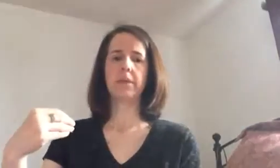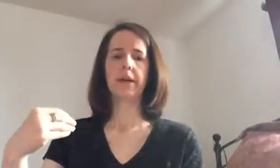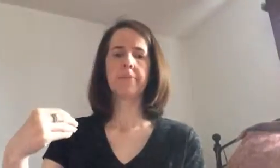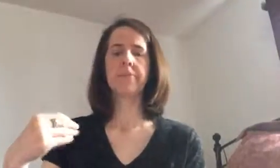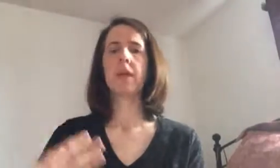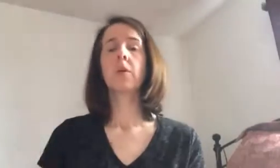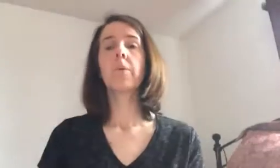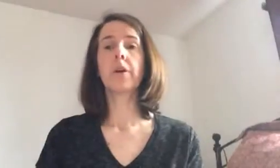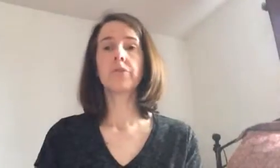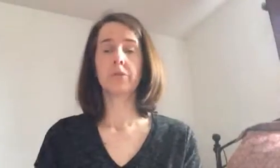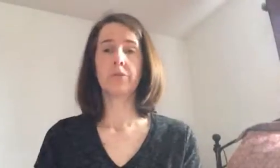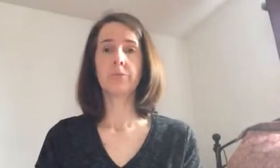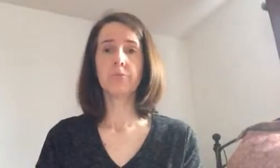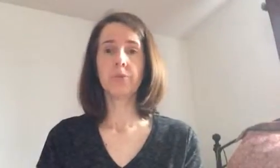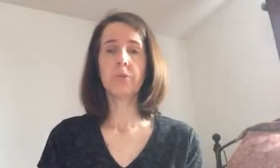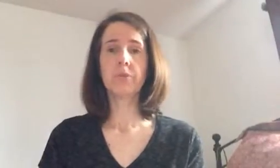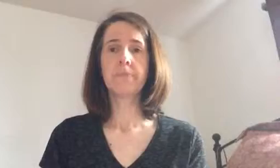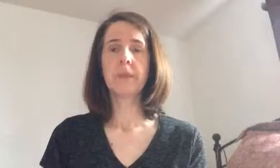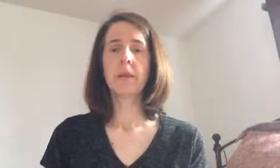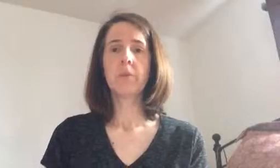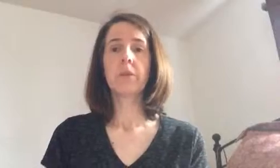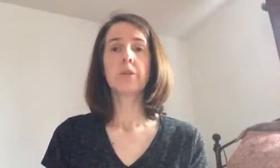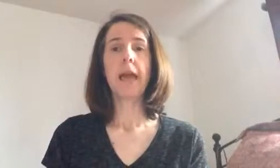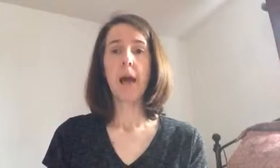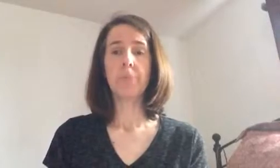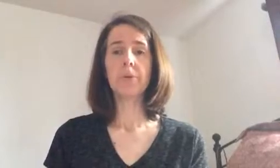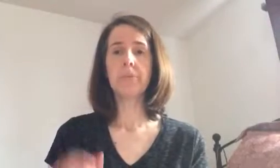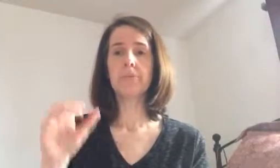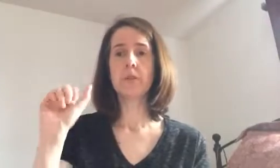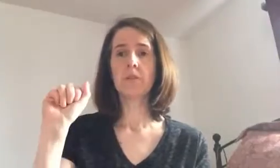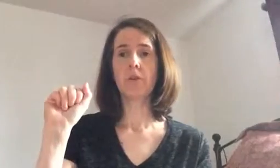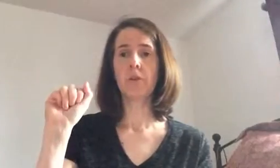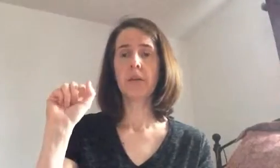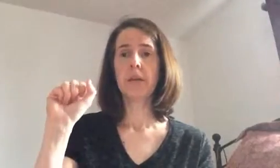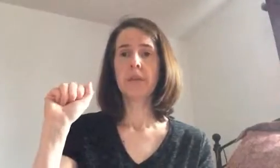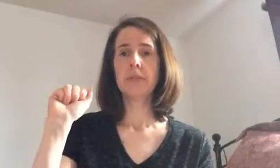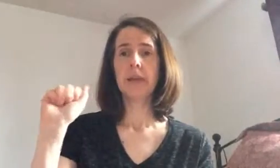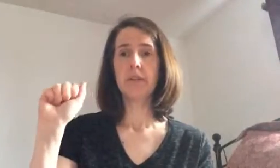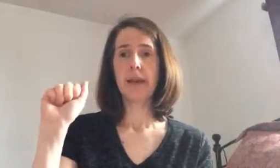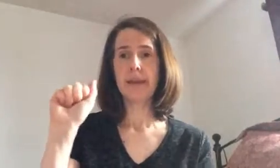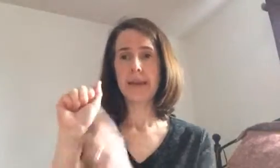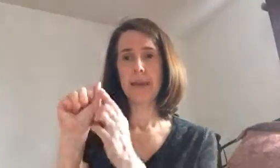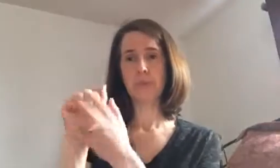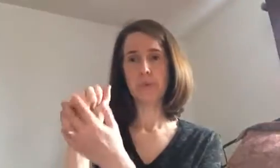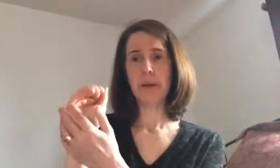Okay. We also learned some foods. We learned apple. So take your A hand, remember